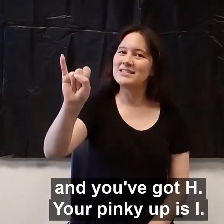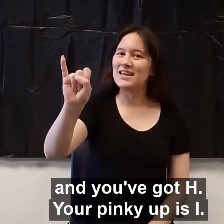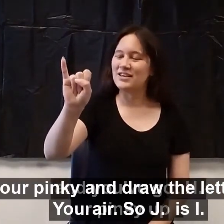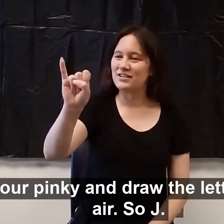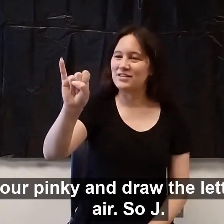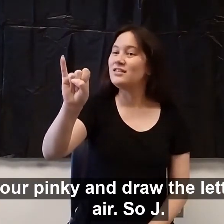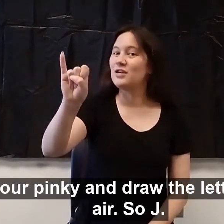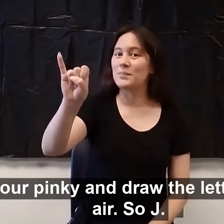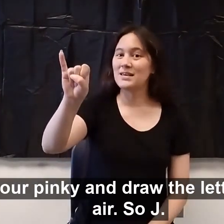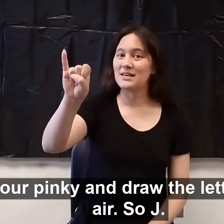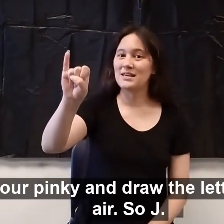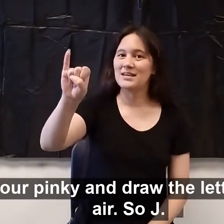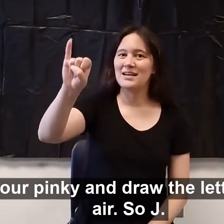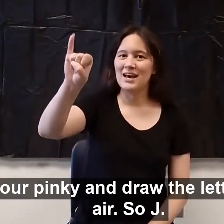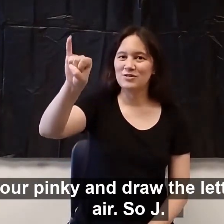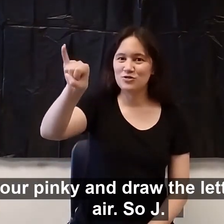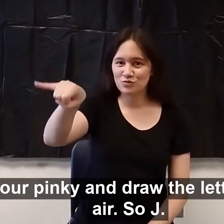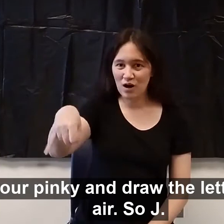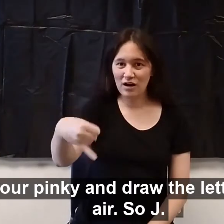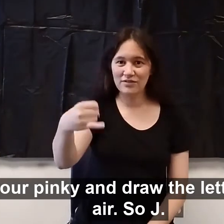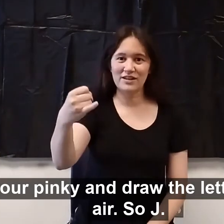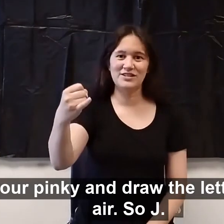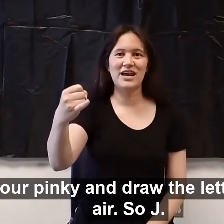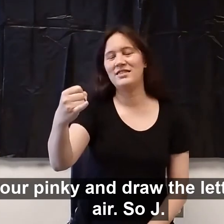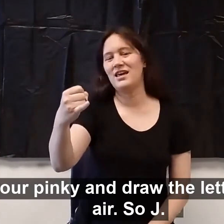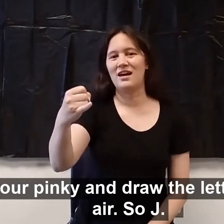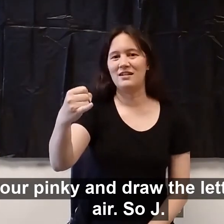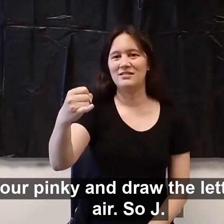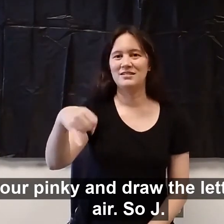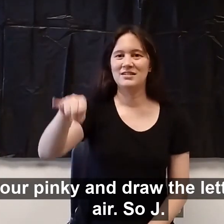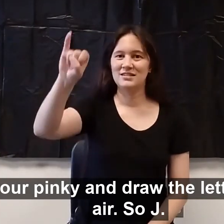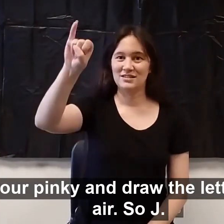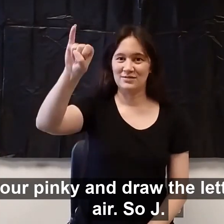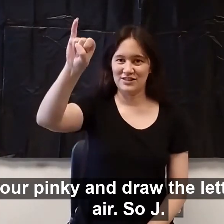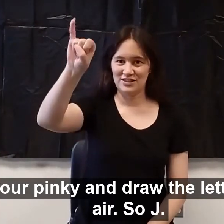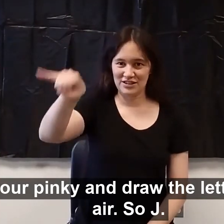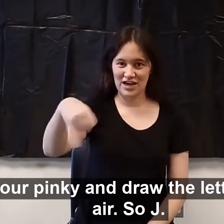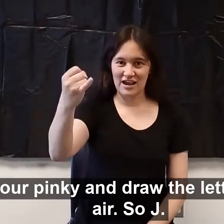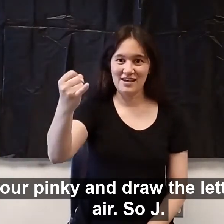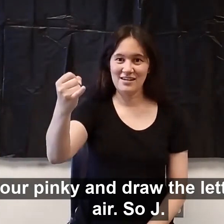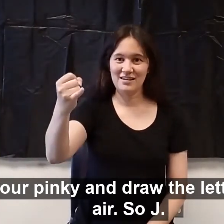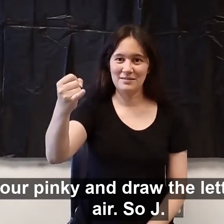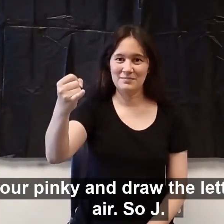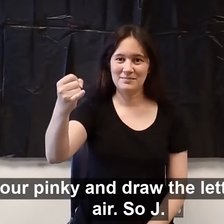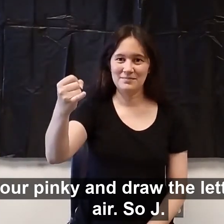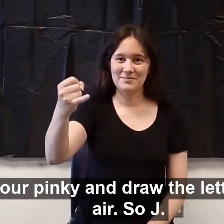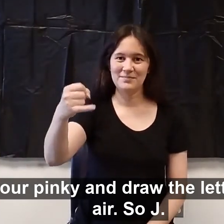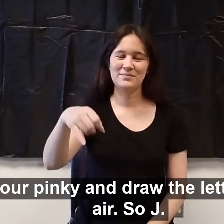take your pinky and draw the letter J in the air. So J.